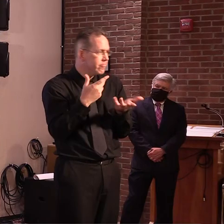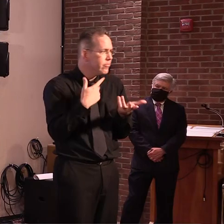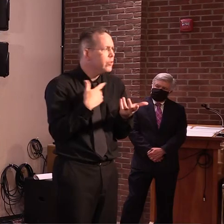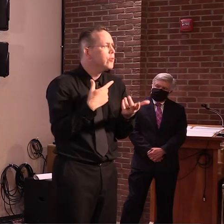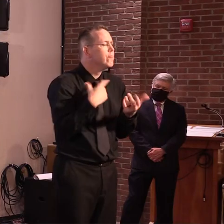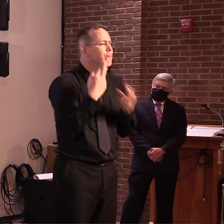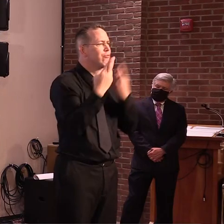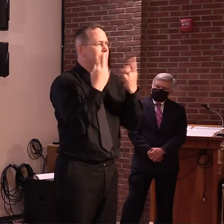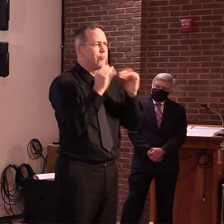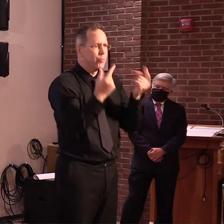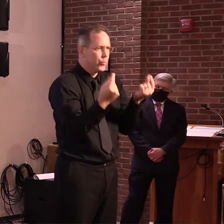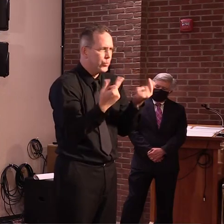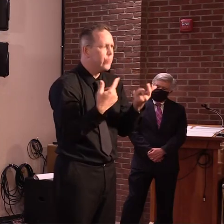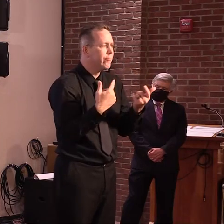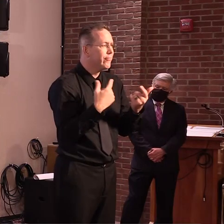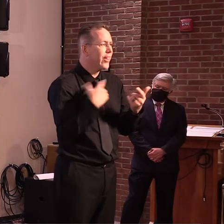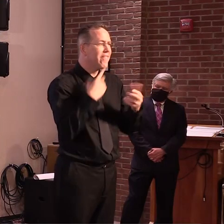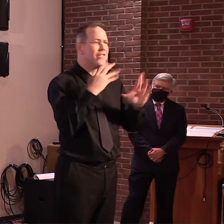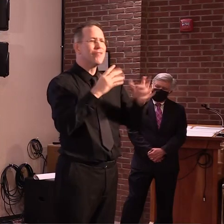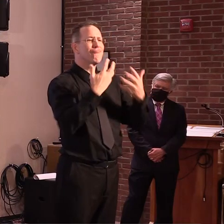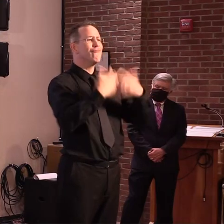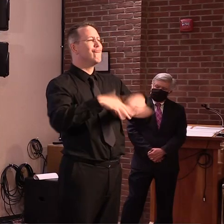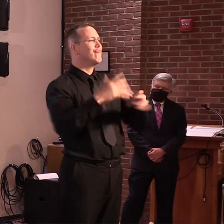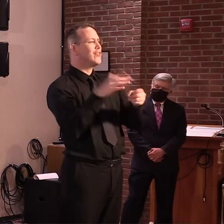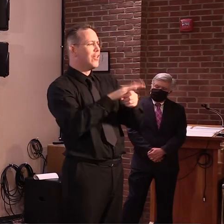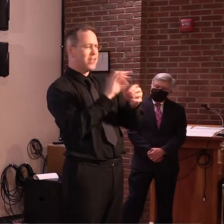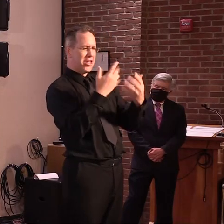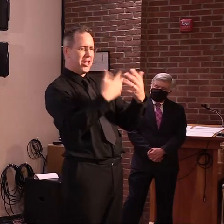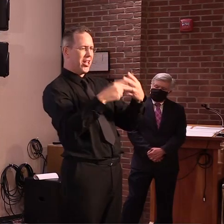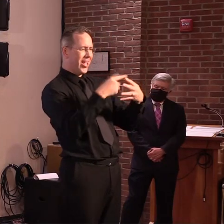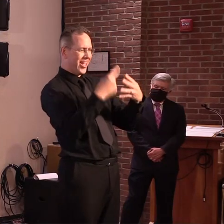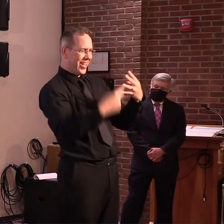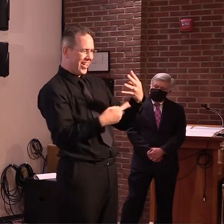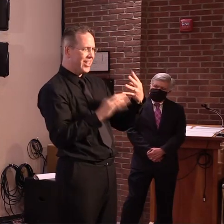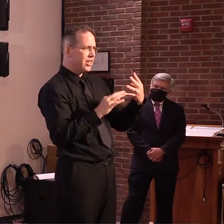and need to cover, and we've remedied that quickly.